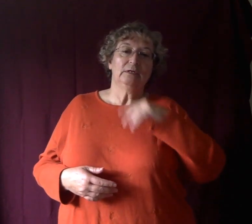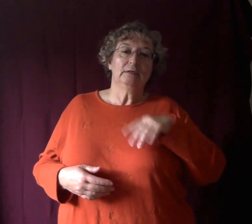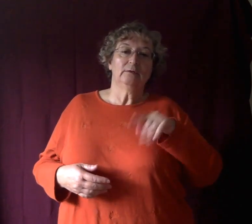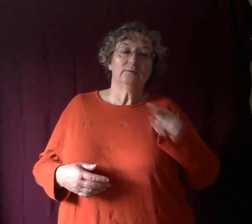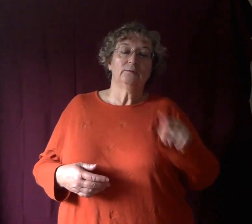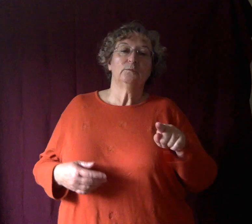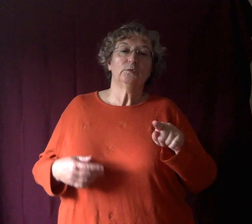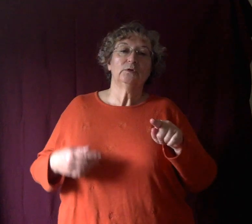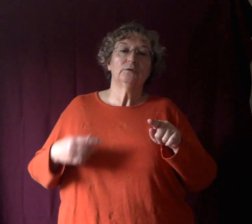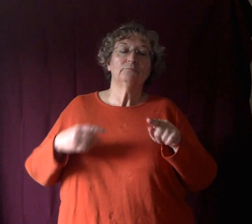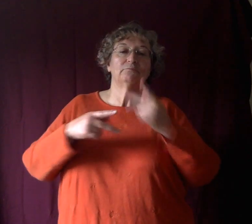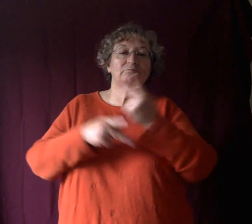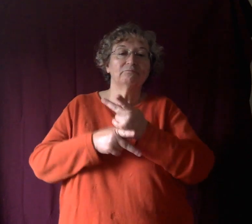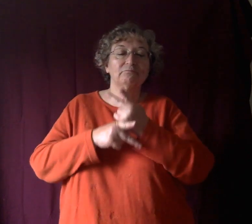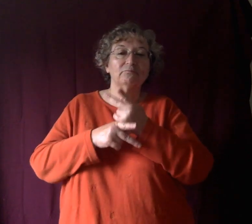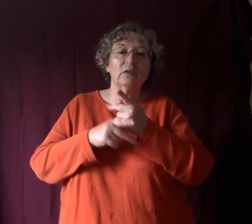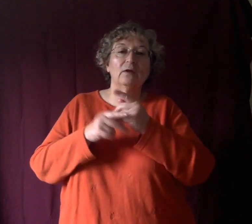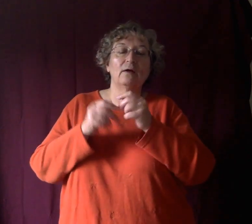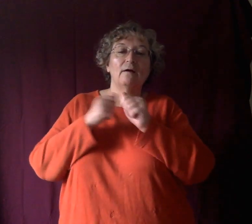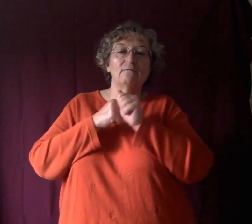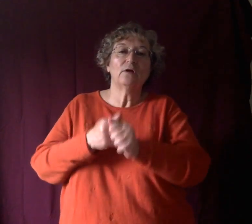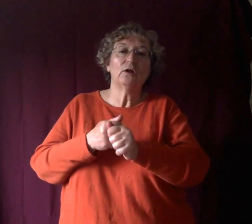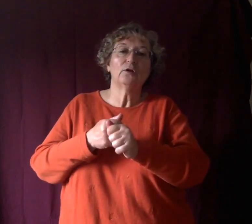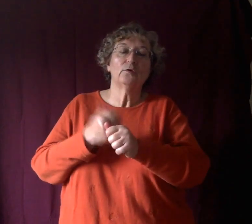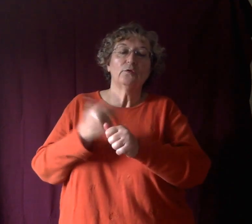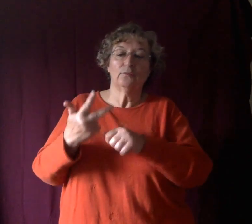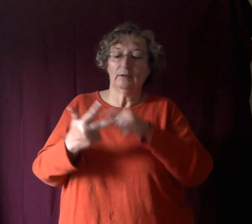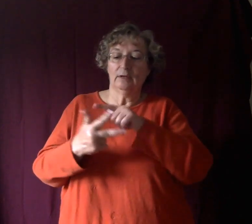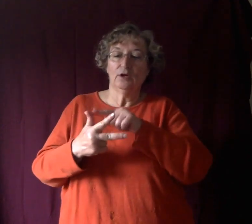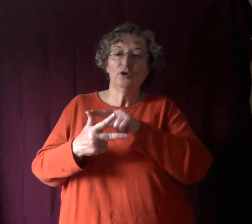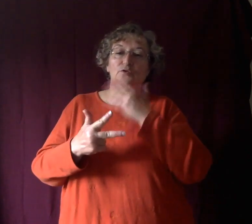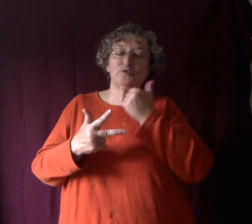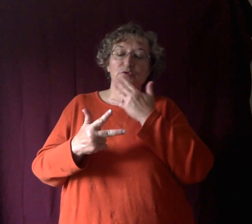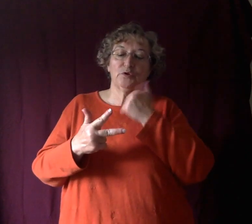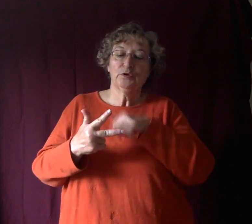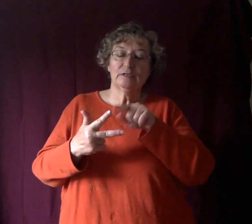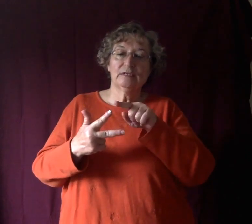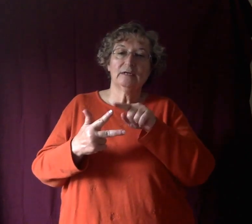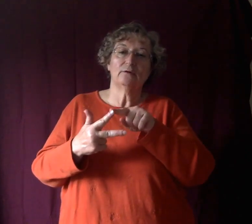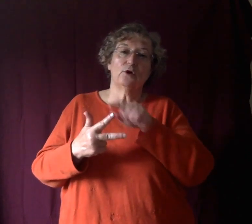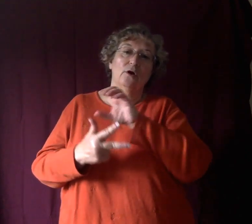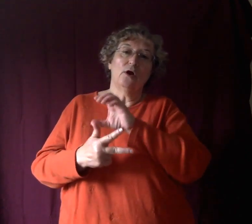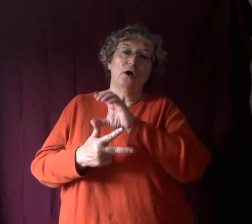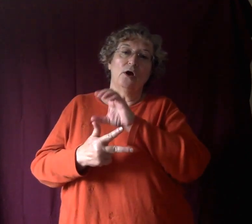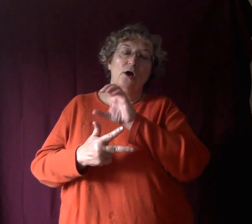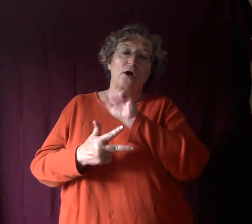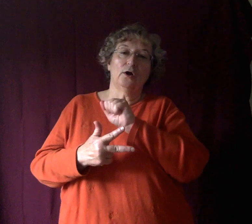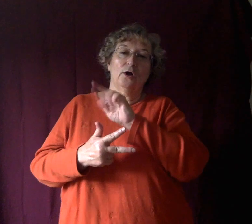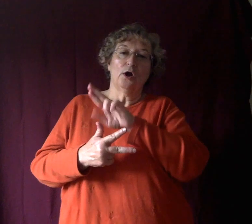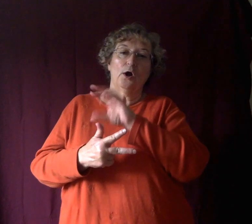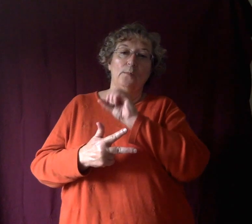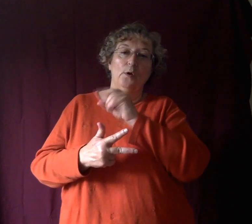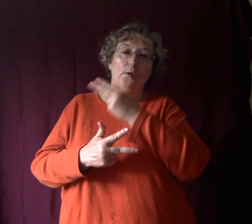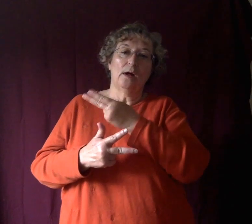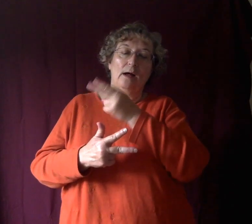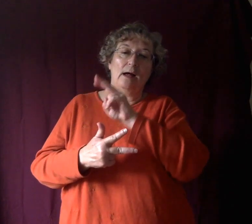three macromolecules. We're going to keep track of sugars or carbohydrates, we're going to keep track of proteins, and we're going to keep track of fat or